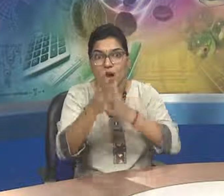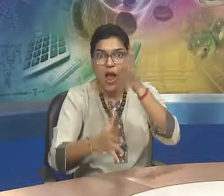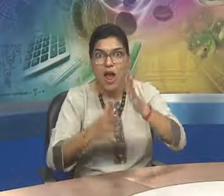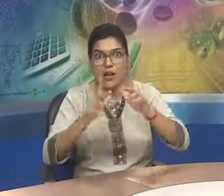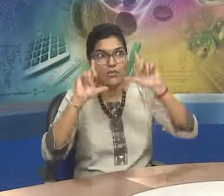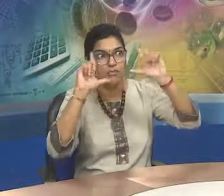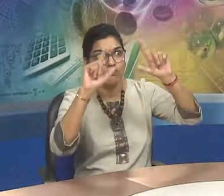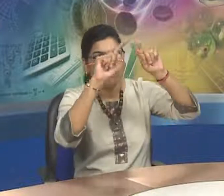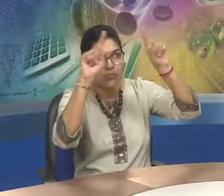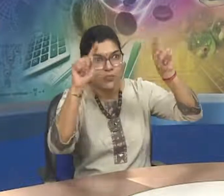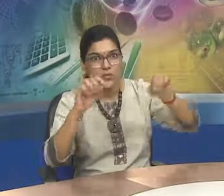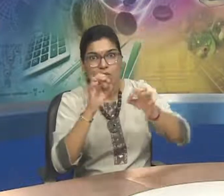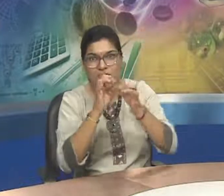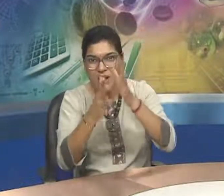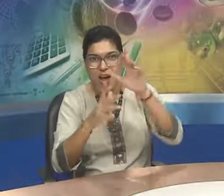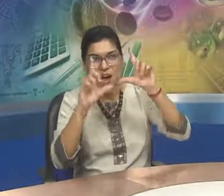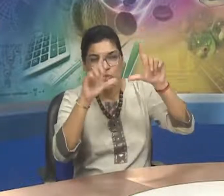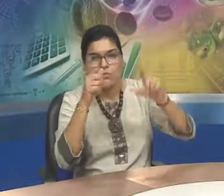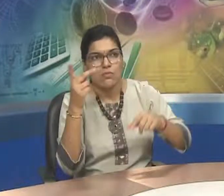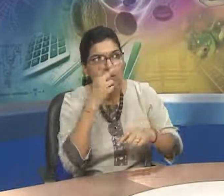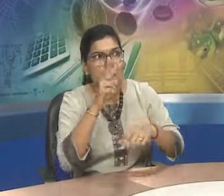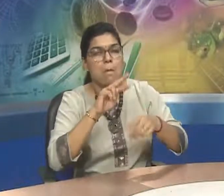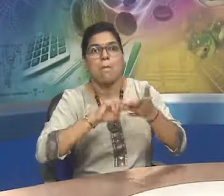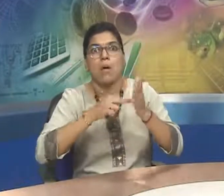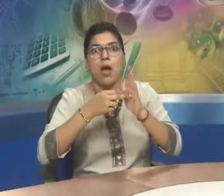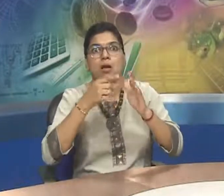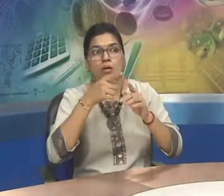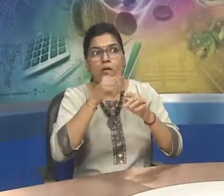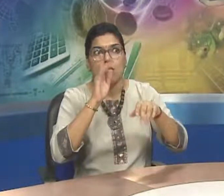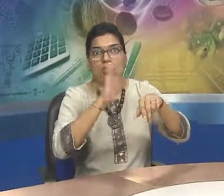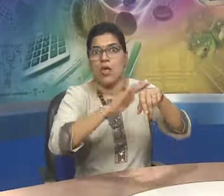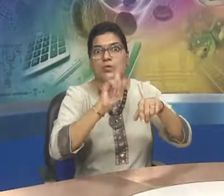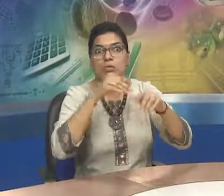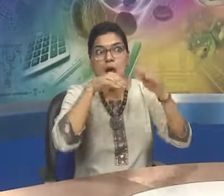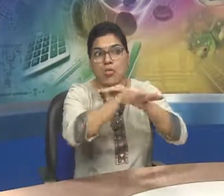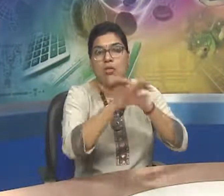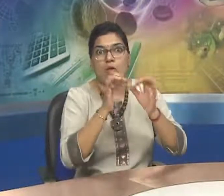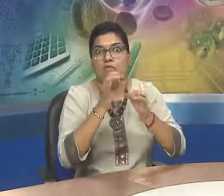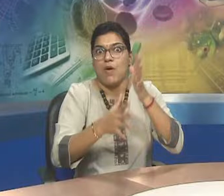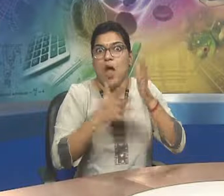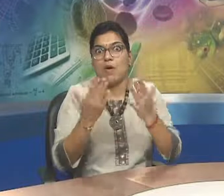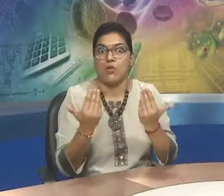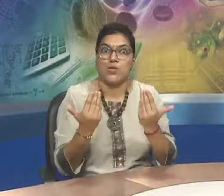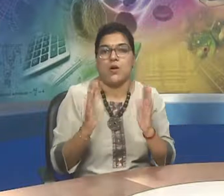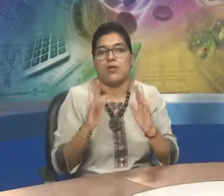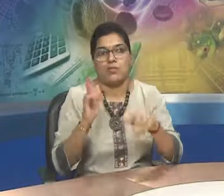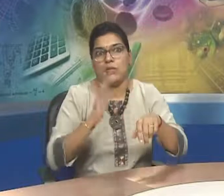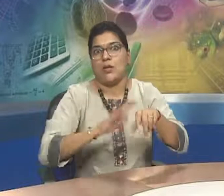show the danger sign, so that people be